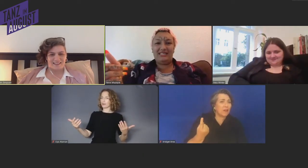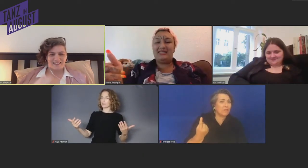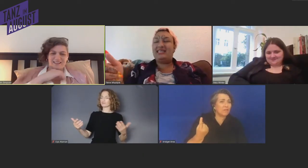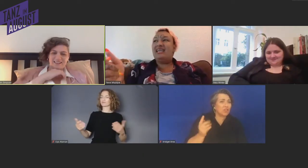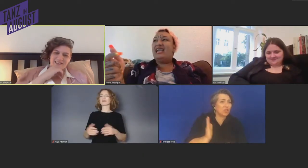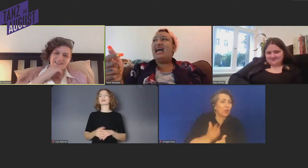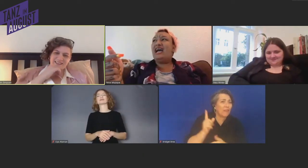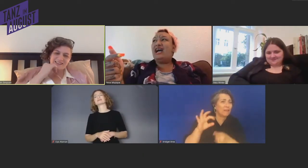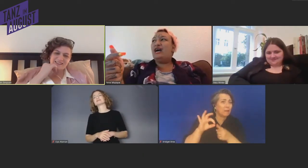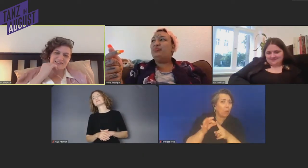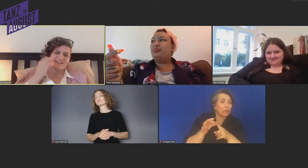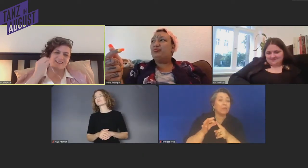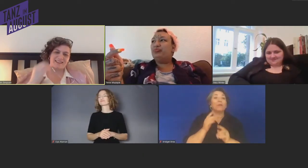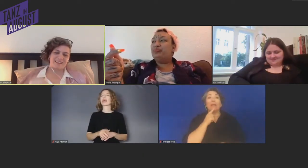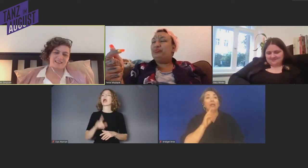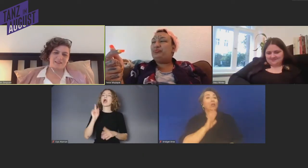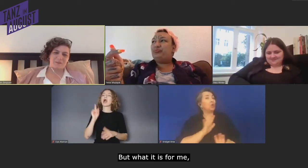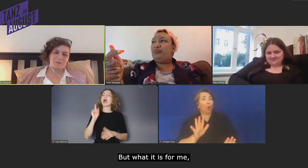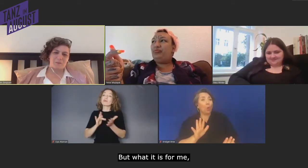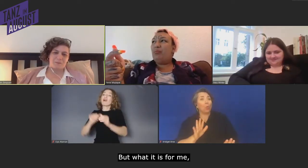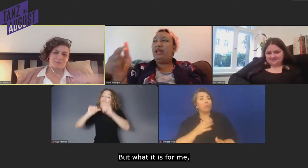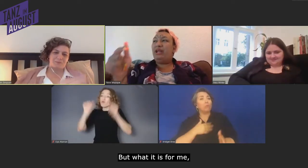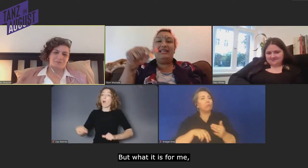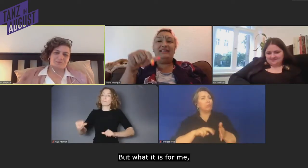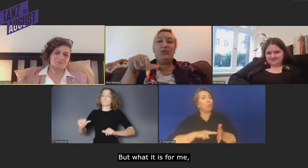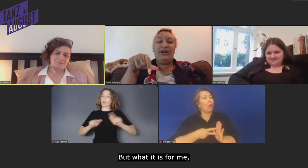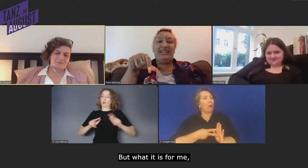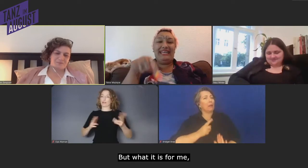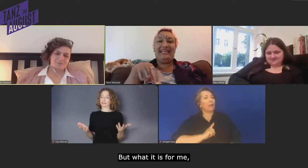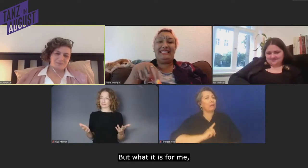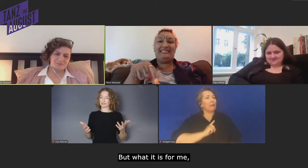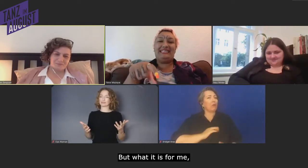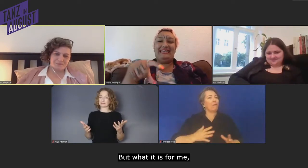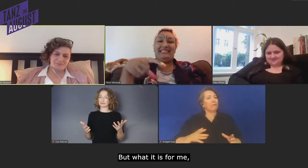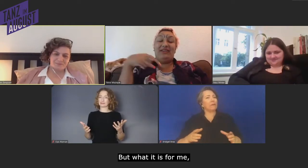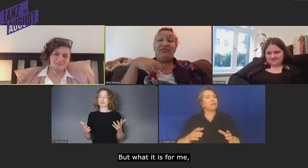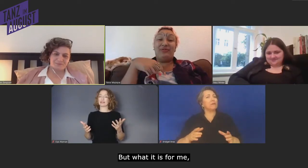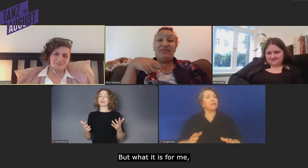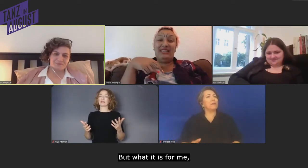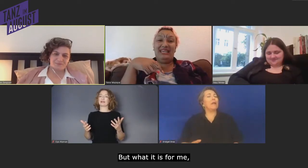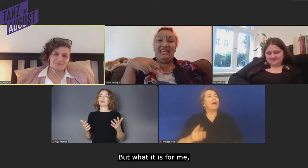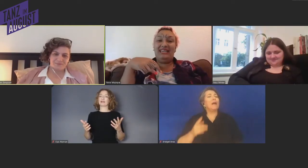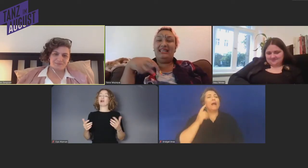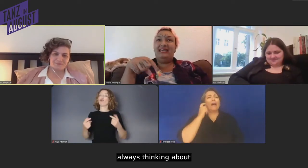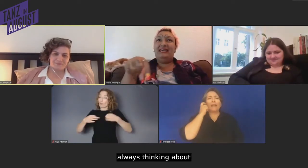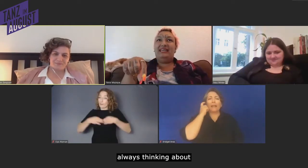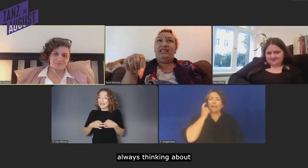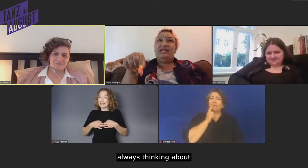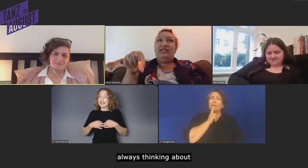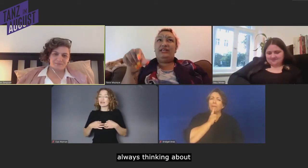organize. But I think that what it is that for me,